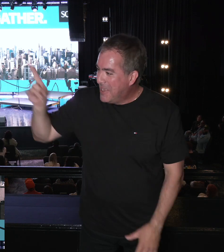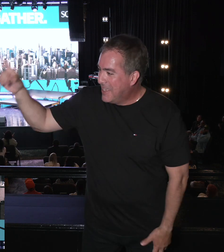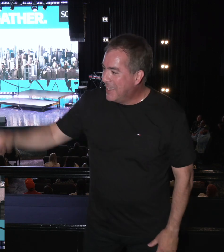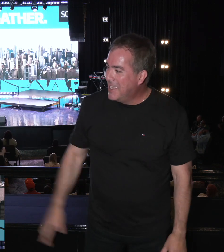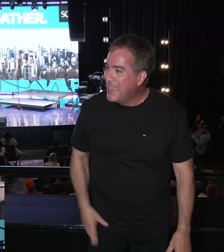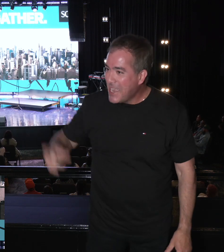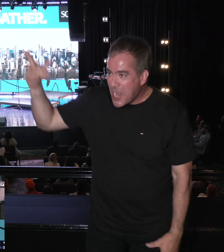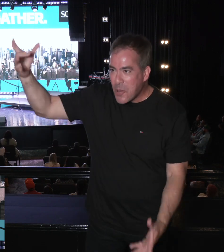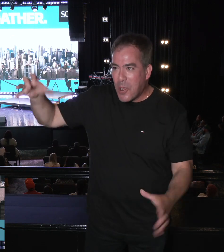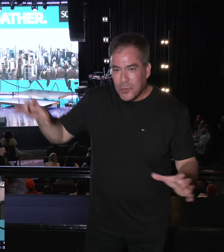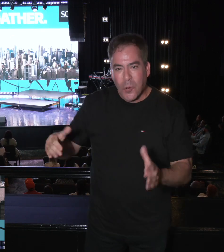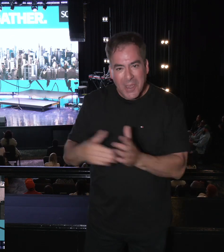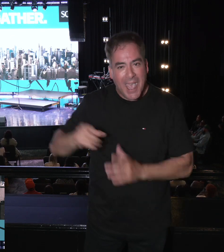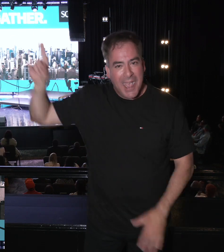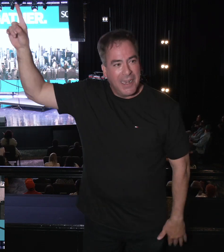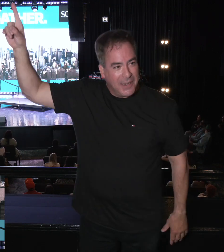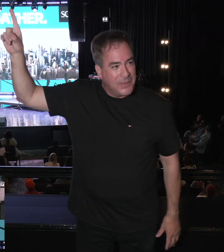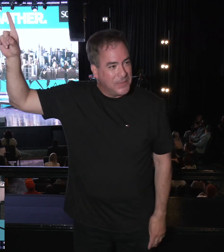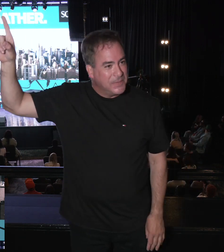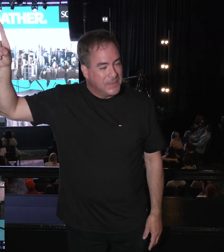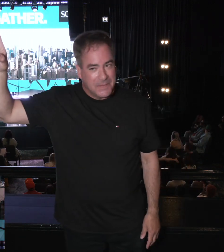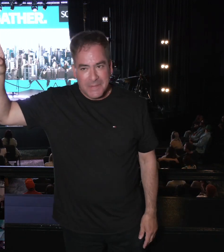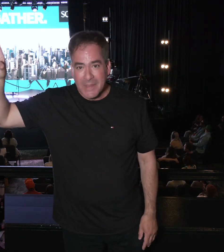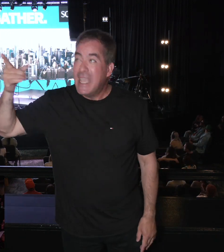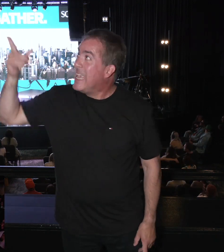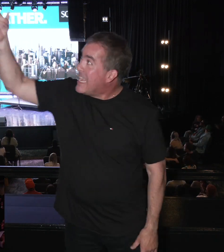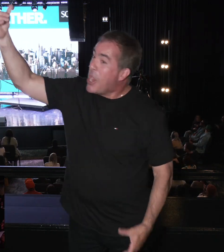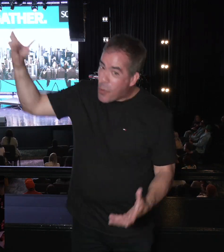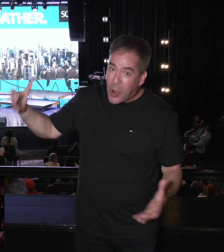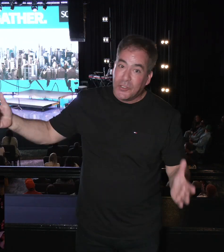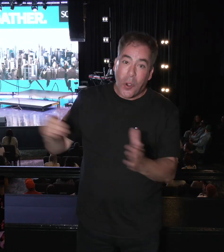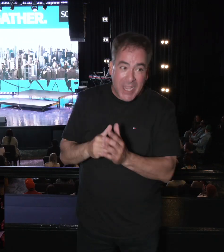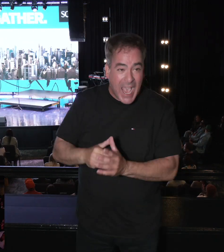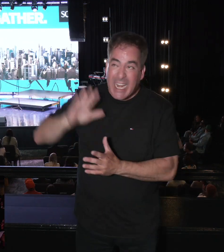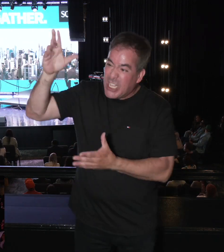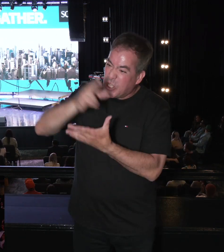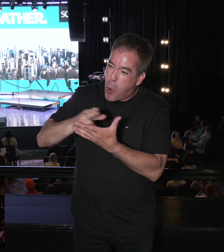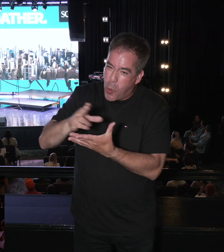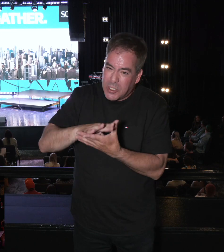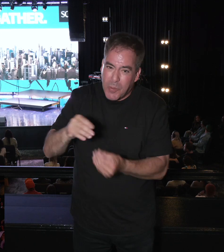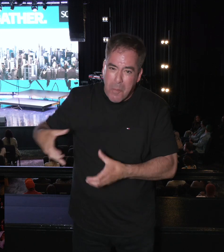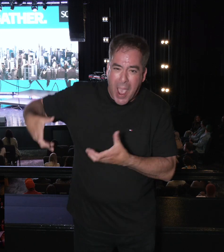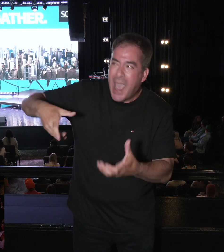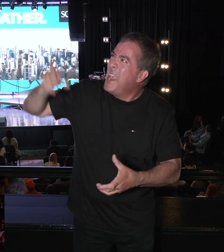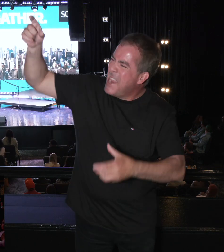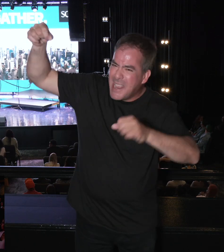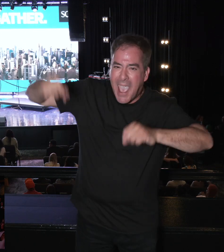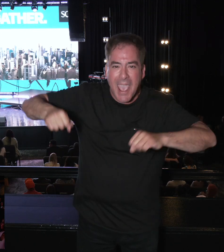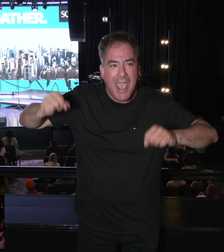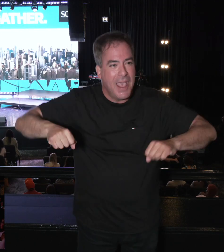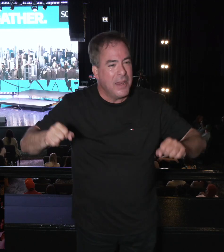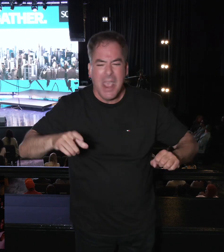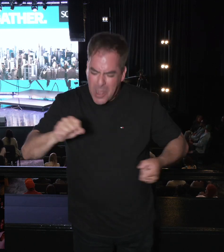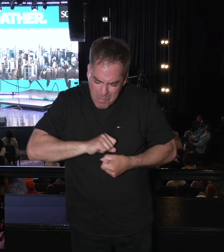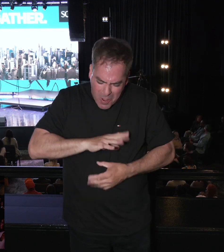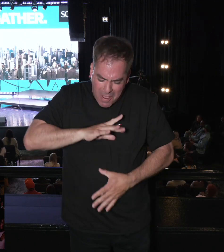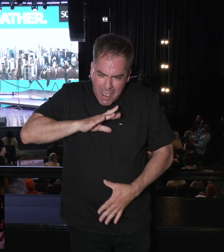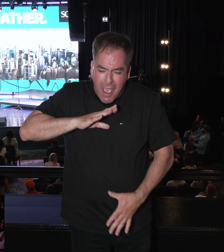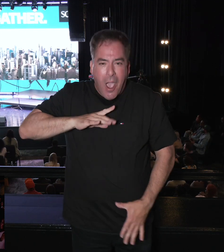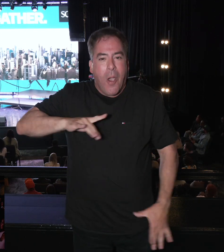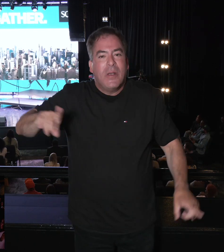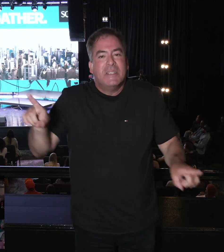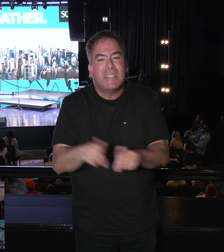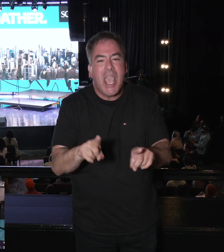He wants to do it again. He will do it again. He can do it again. He can fill us all with the